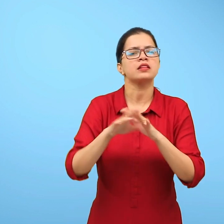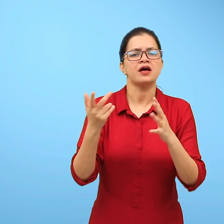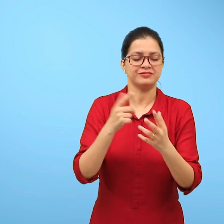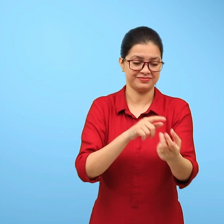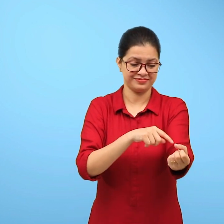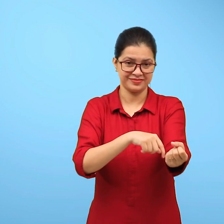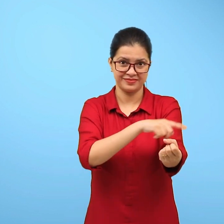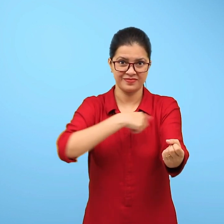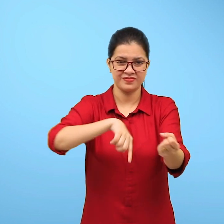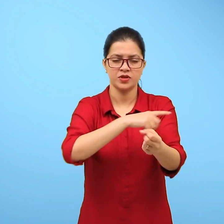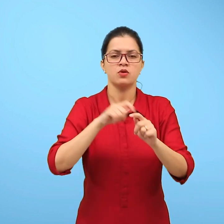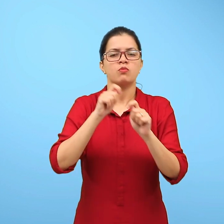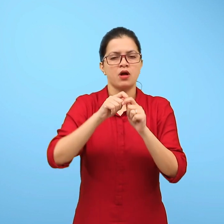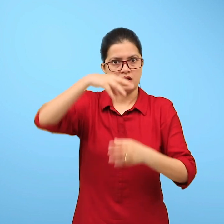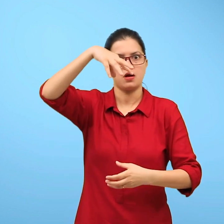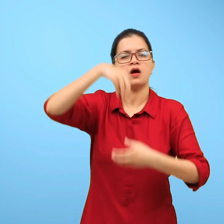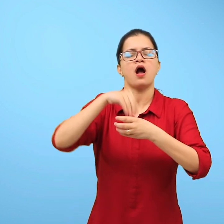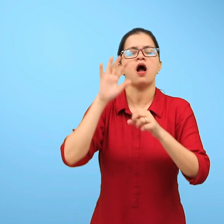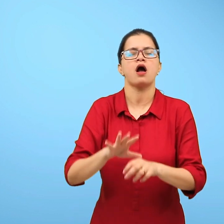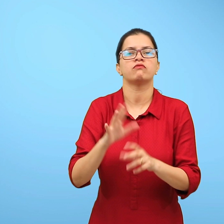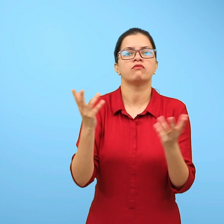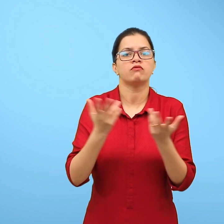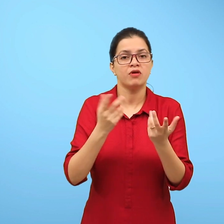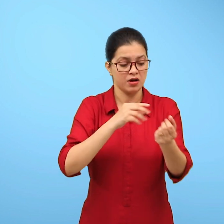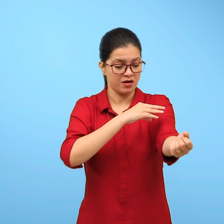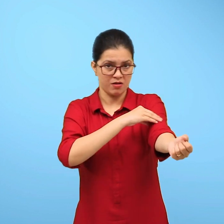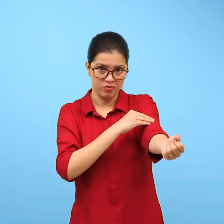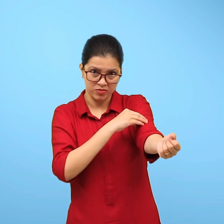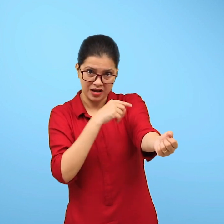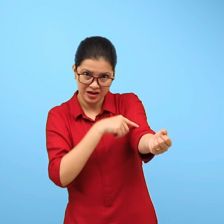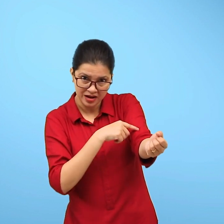Thus, two muscles have to work together to move a bone.